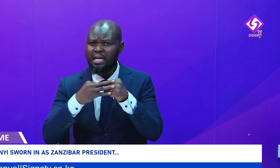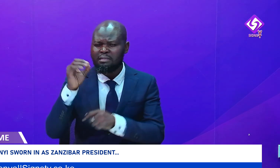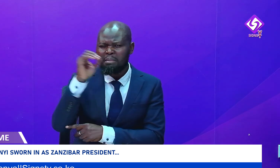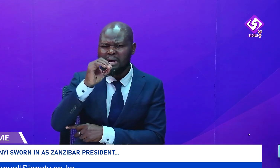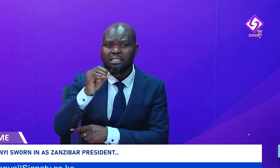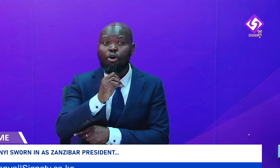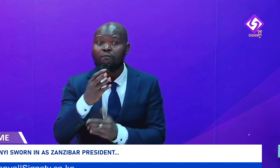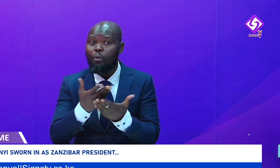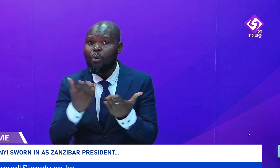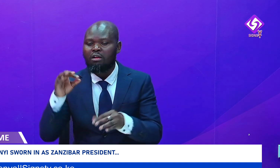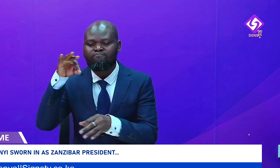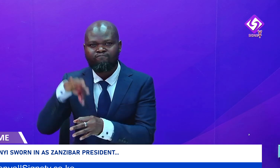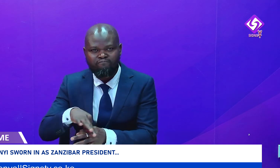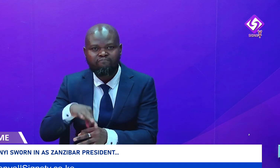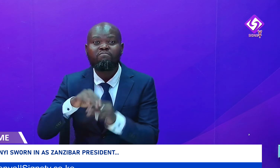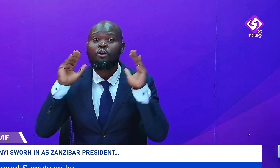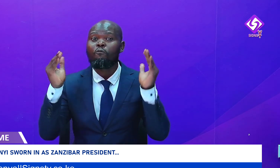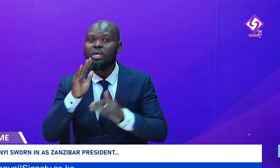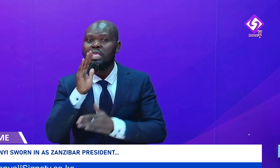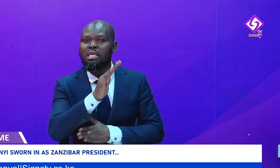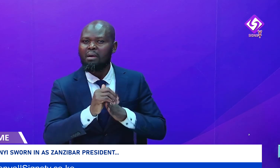his leadership under the Chama cha Mapinduzi CCM party.